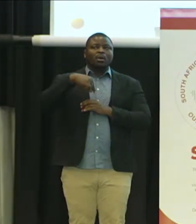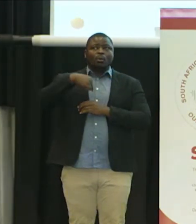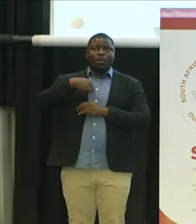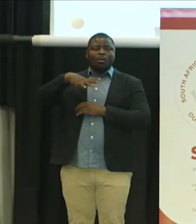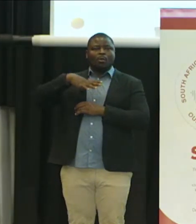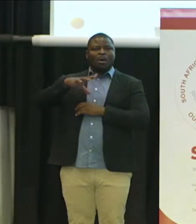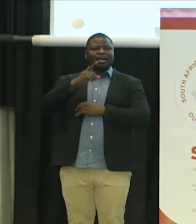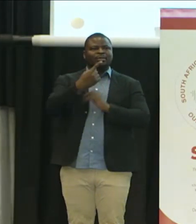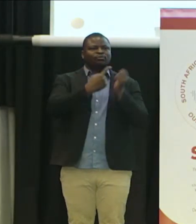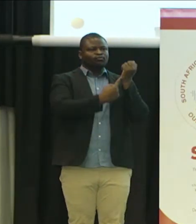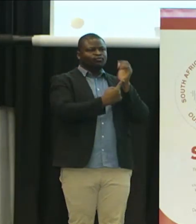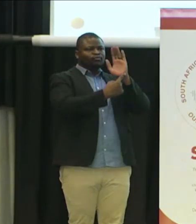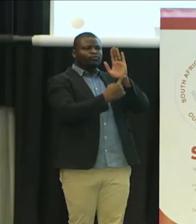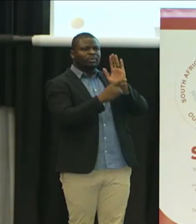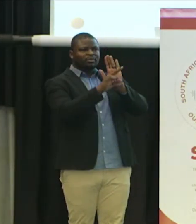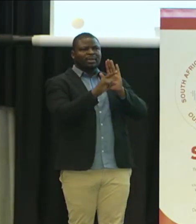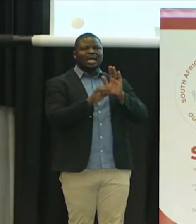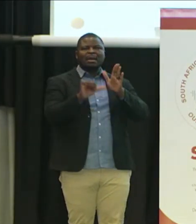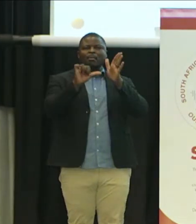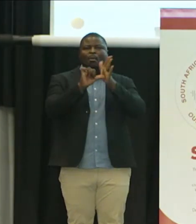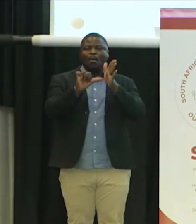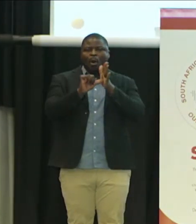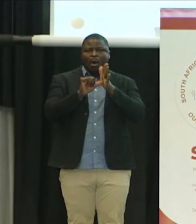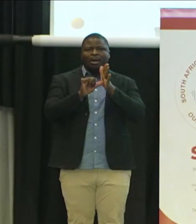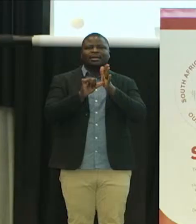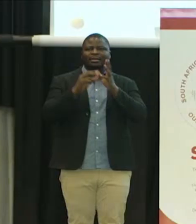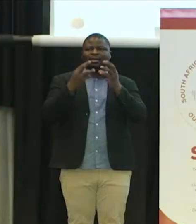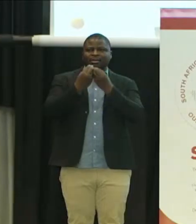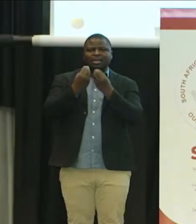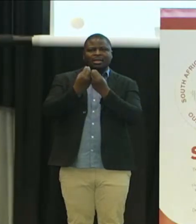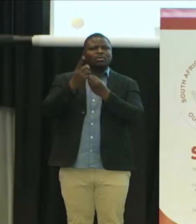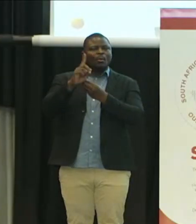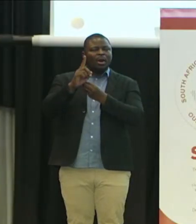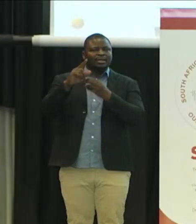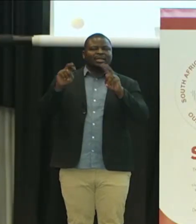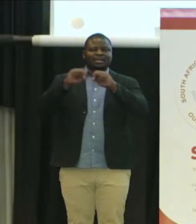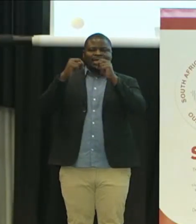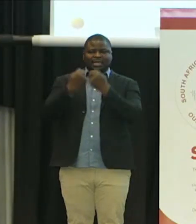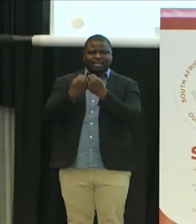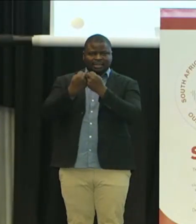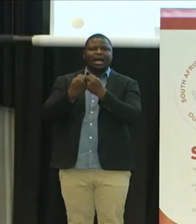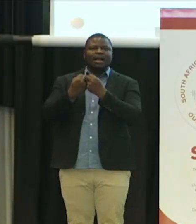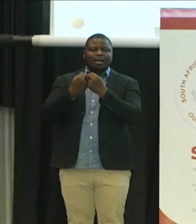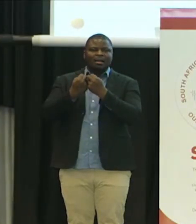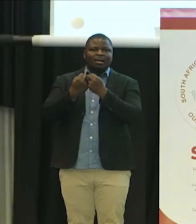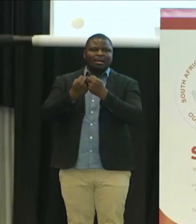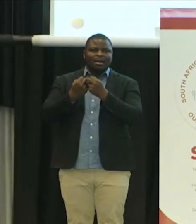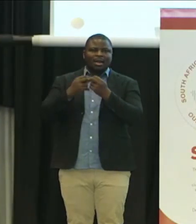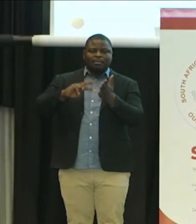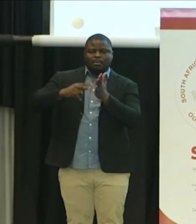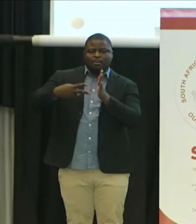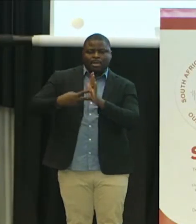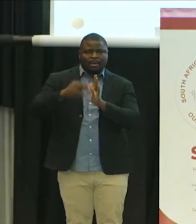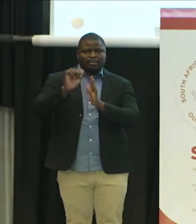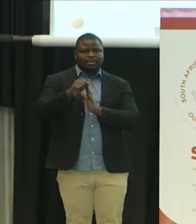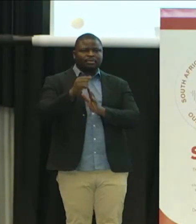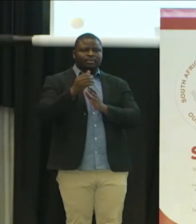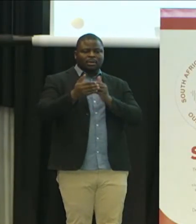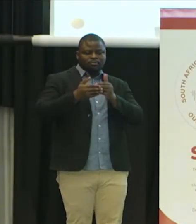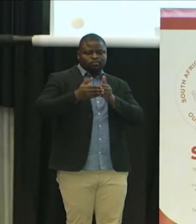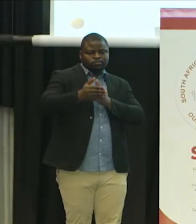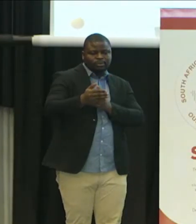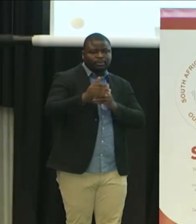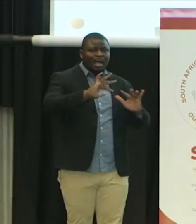the critical role of National Strategic Plan in response to the ongoing